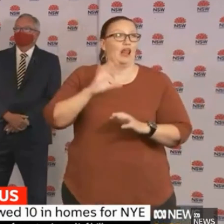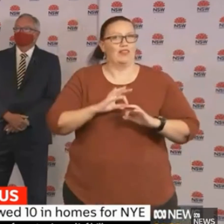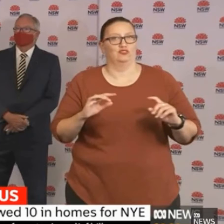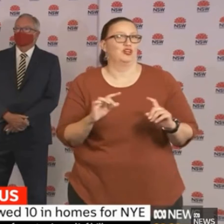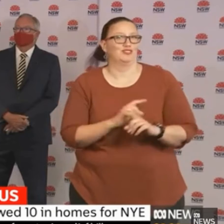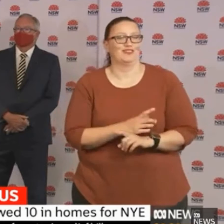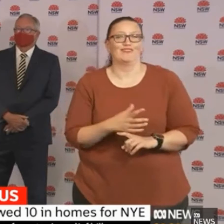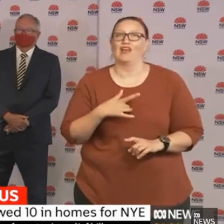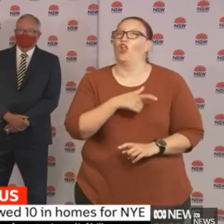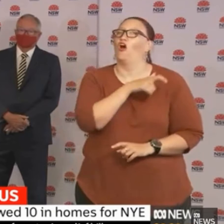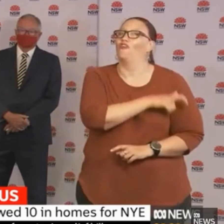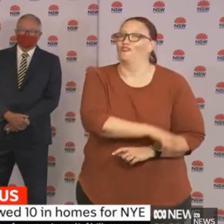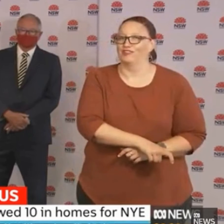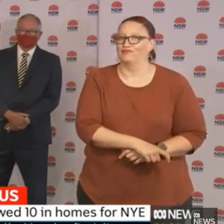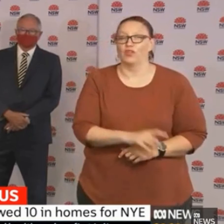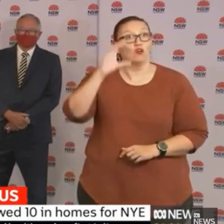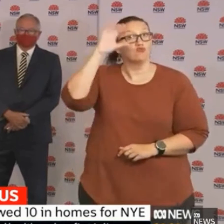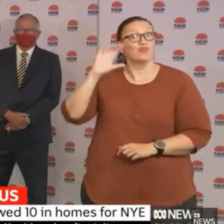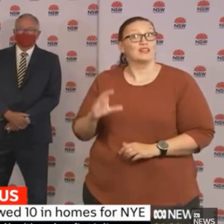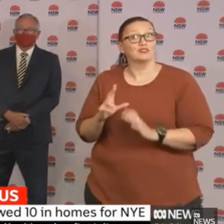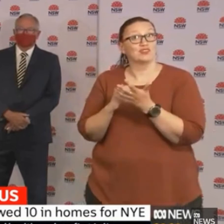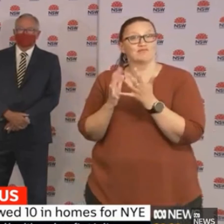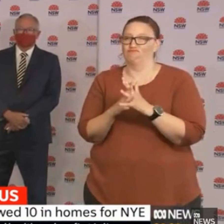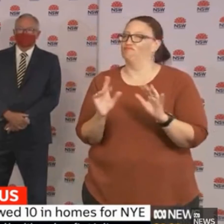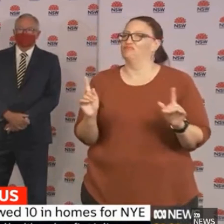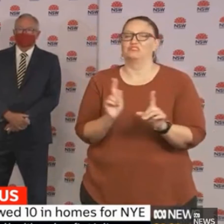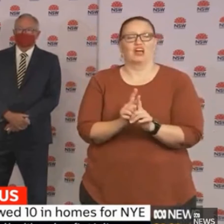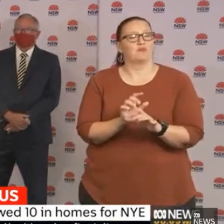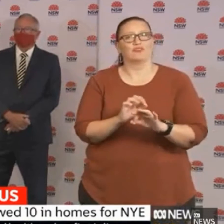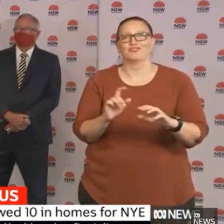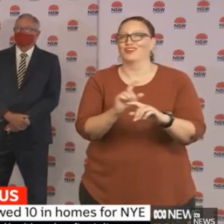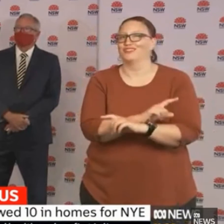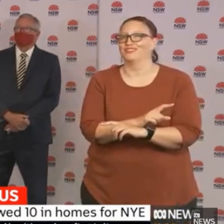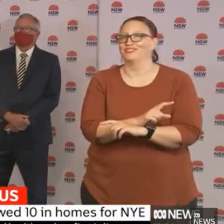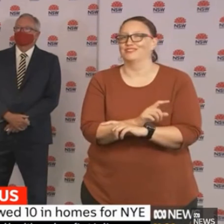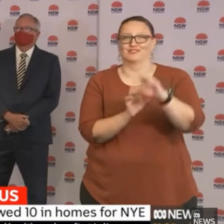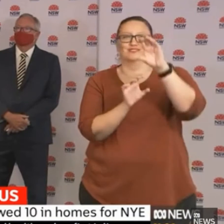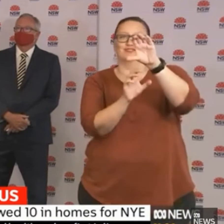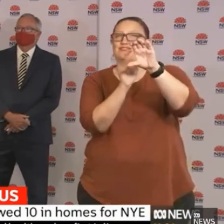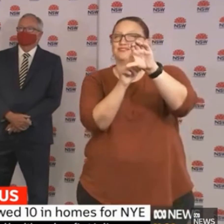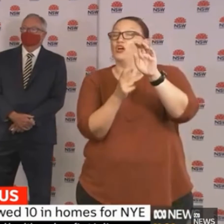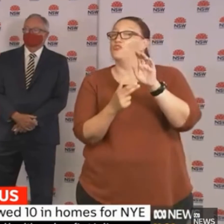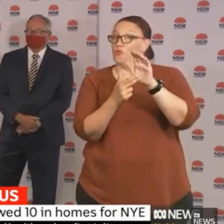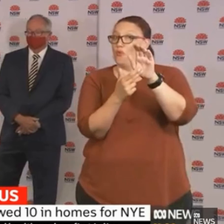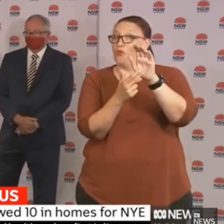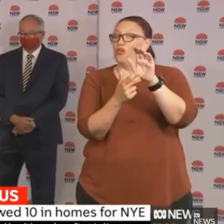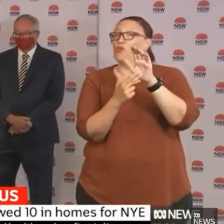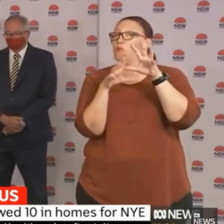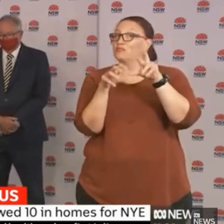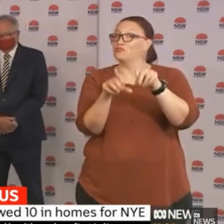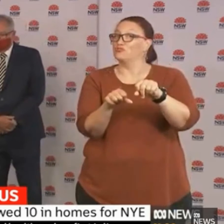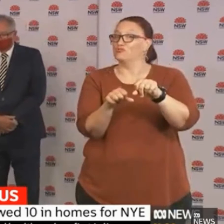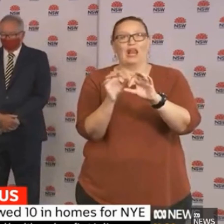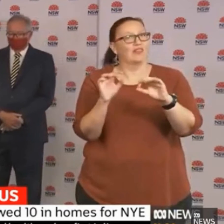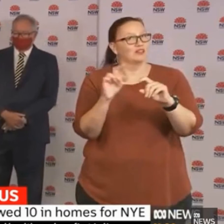nothing changes. For the regions, nothing changes. For the northern part of the Northern Beaches, nothing changes until the end of the